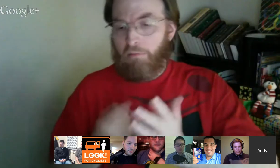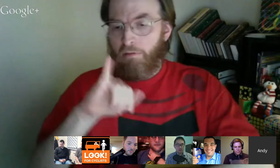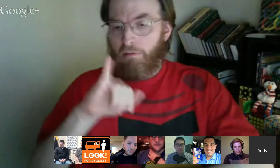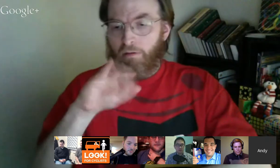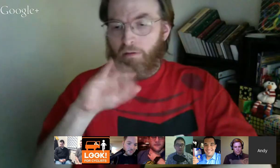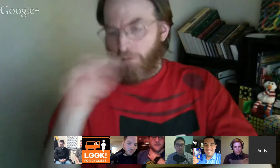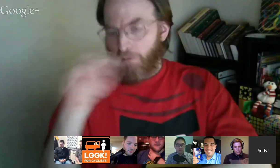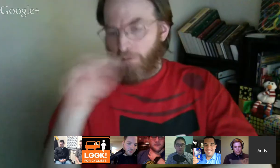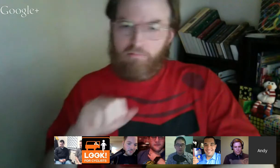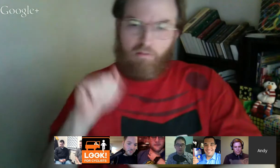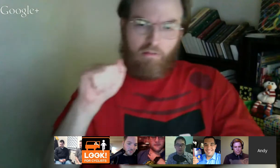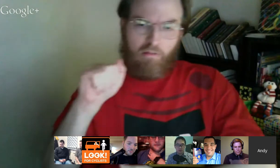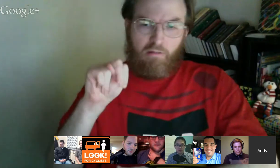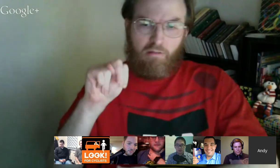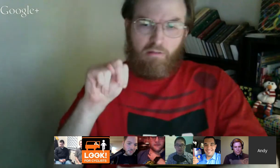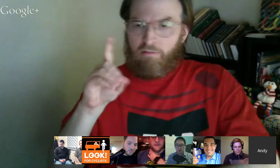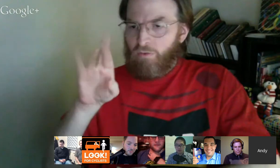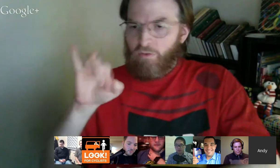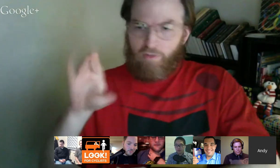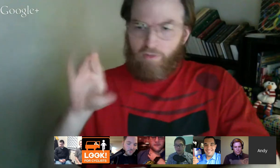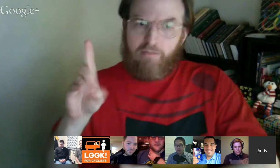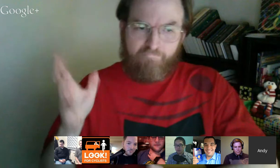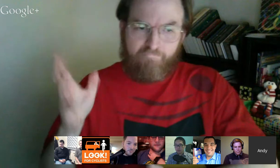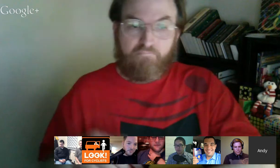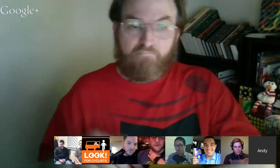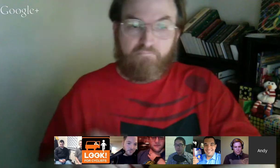Also I've worked on the Laravel framework.